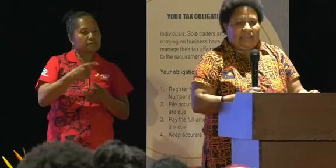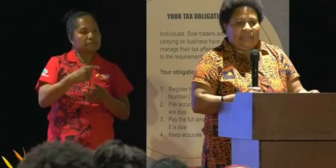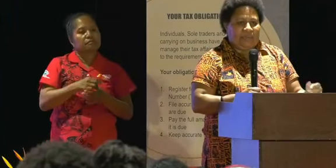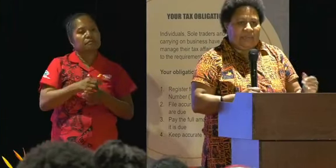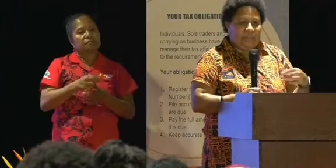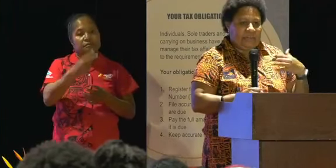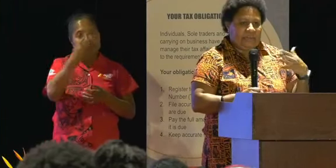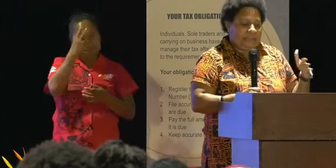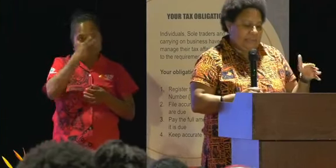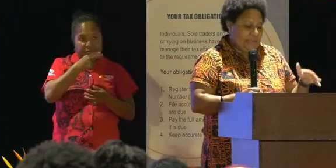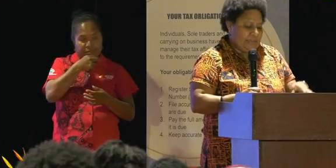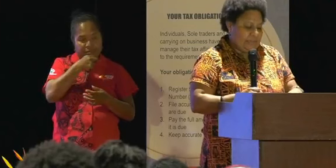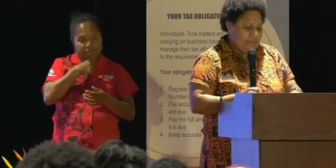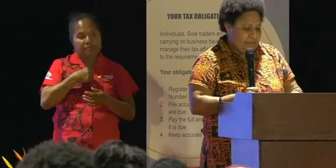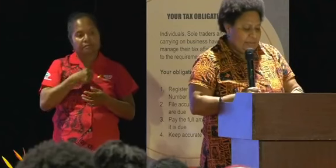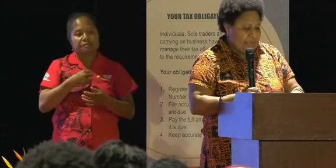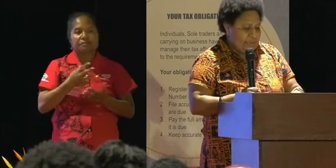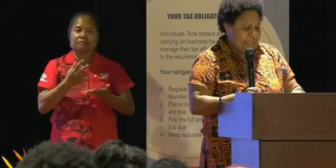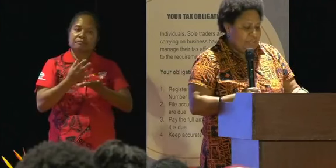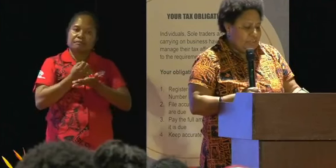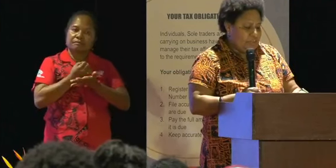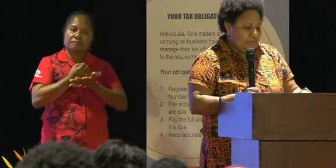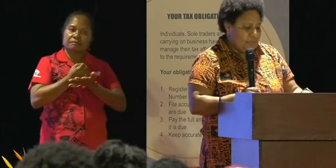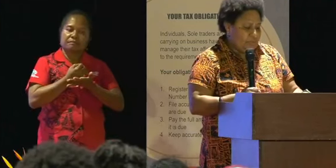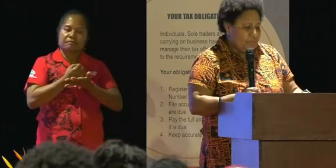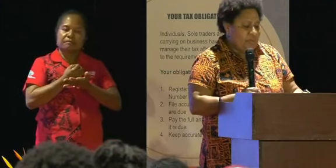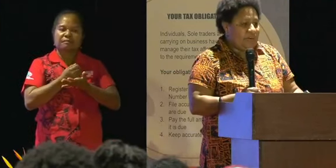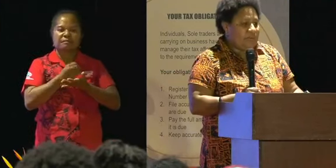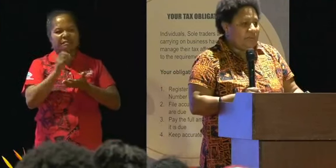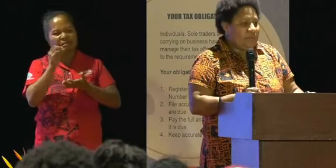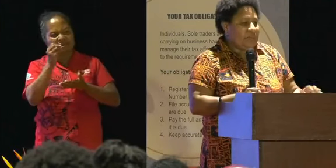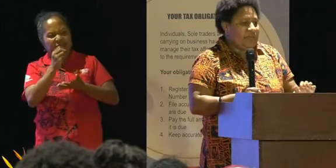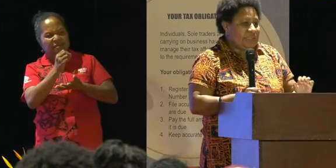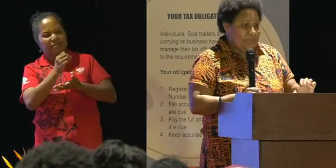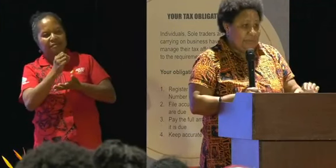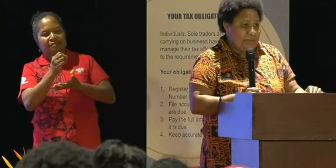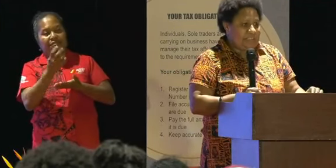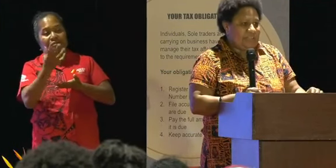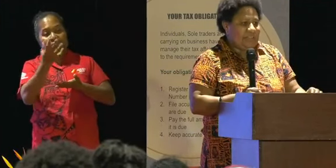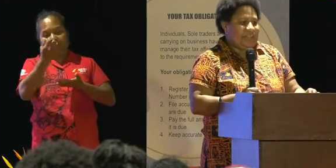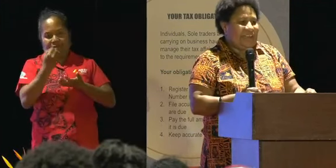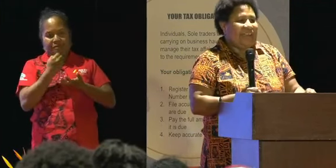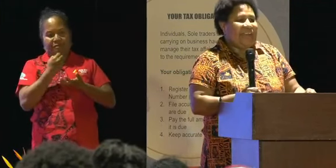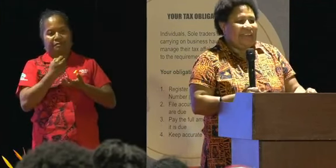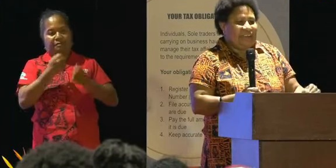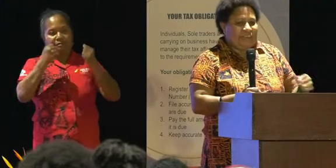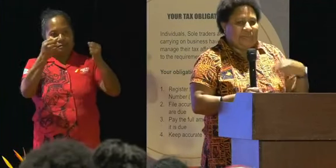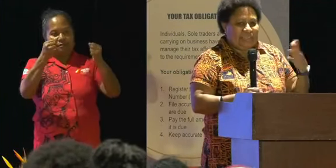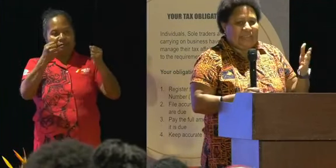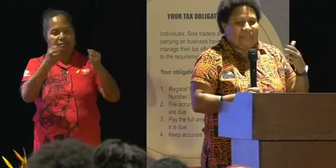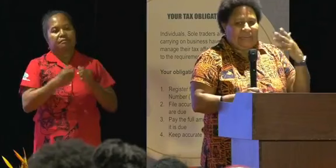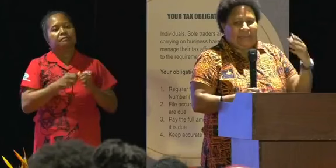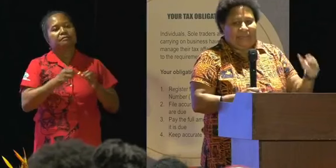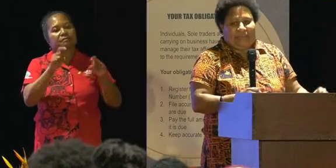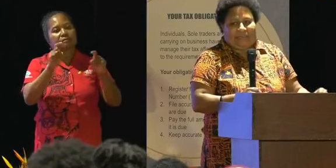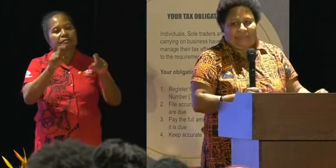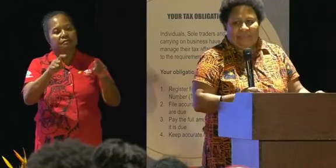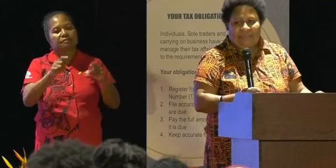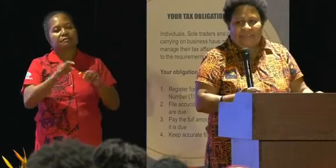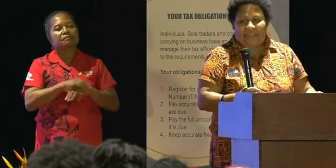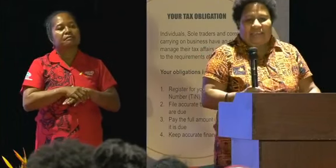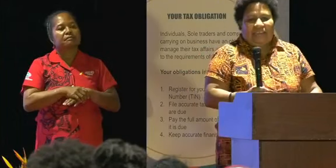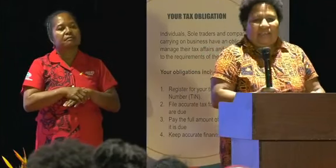lapuna. I'm not got energy lo move round, so I'm stop la house tasola. Also waiting time